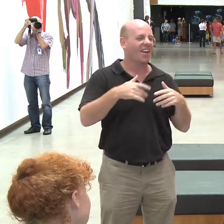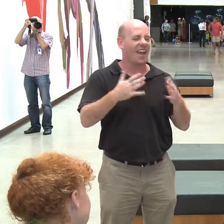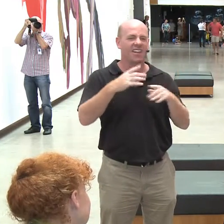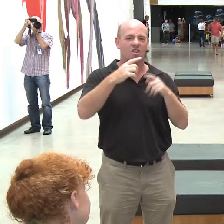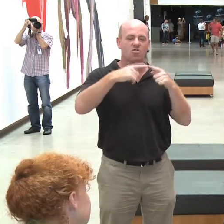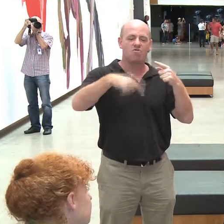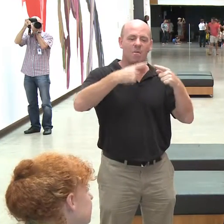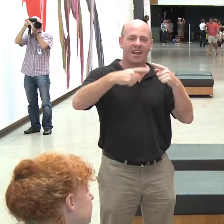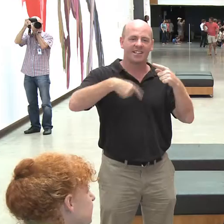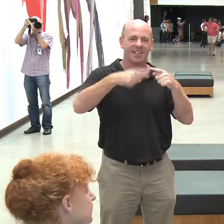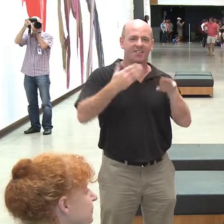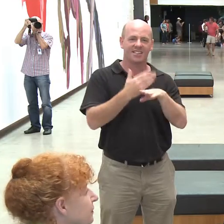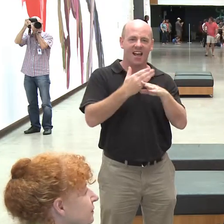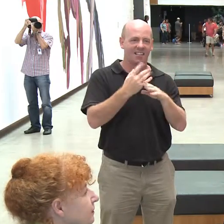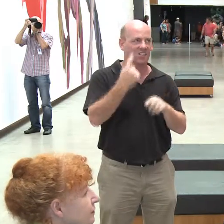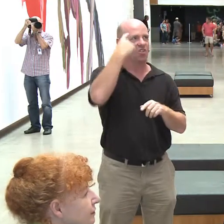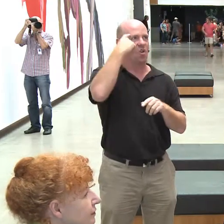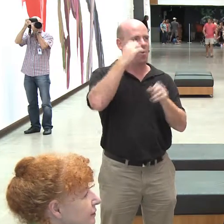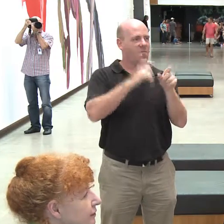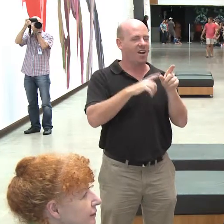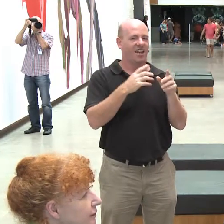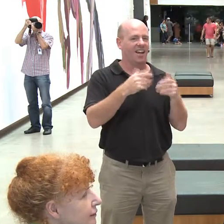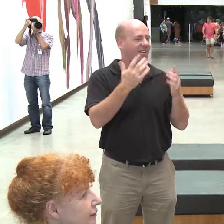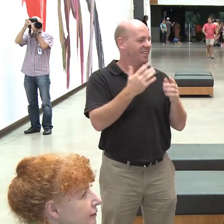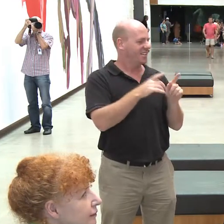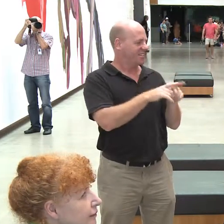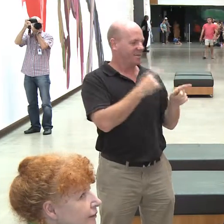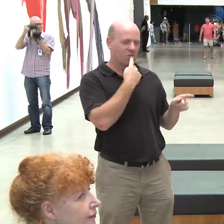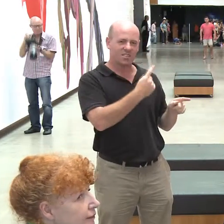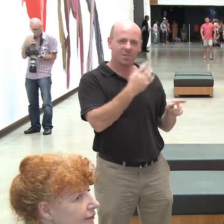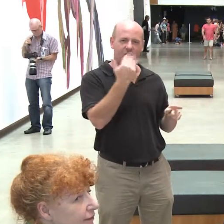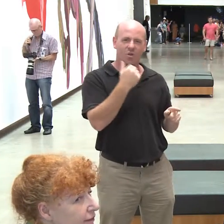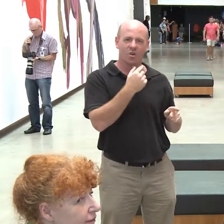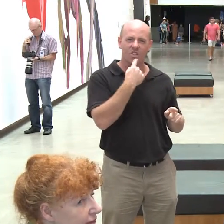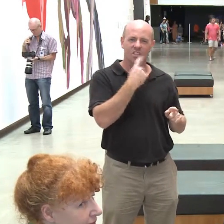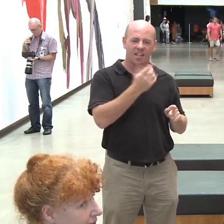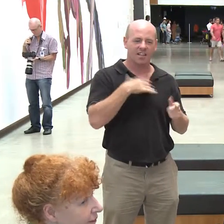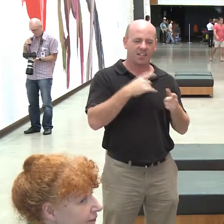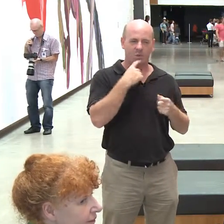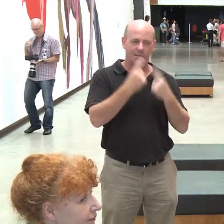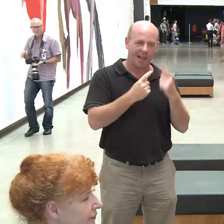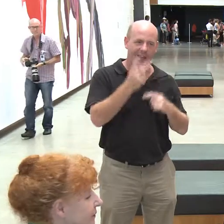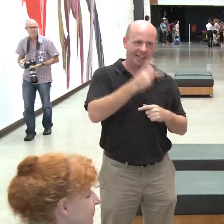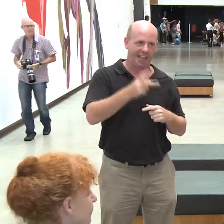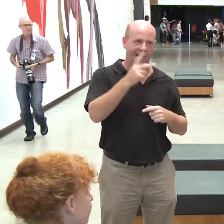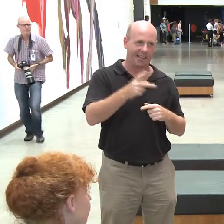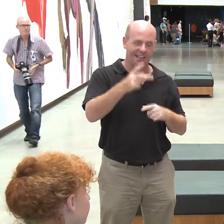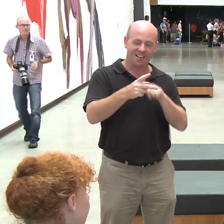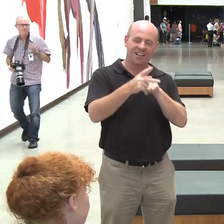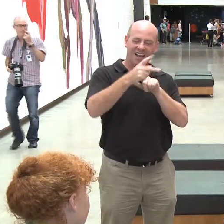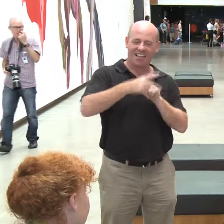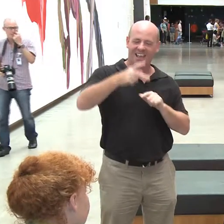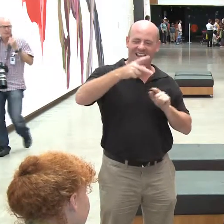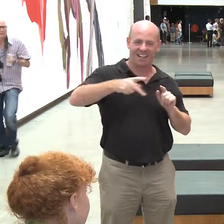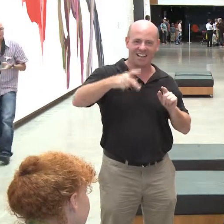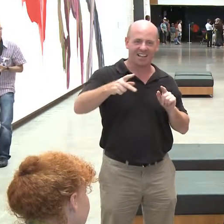also recalled by such a... I think you even said to me when you were having to continually explain